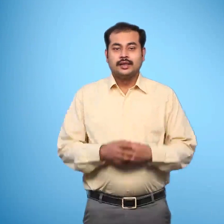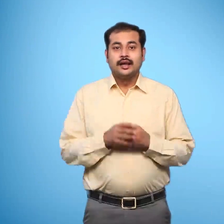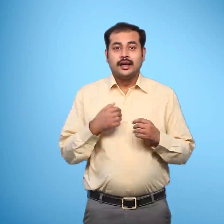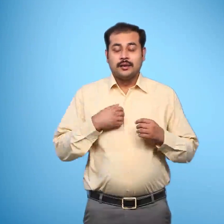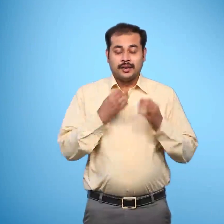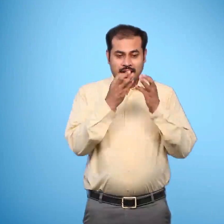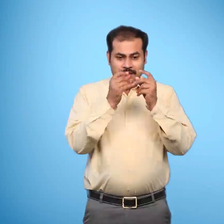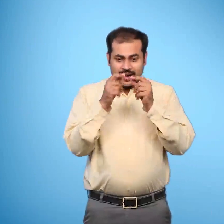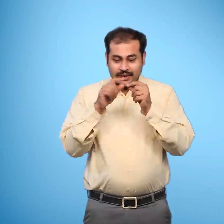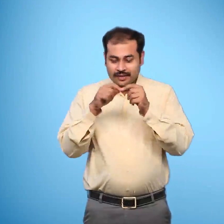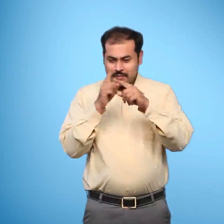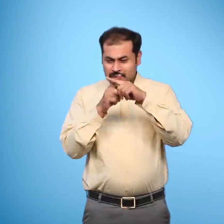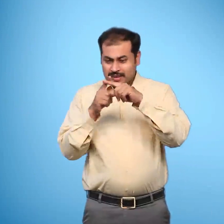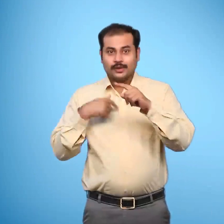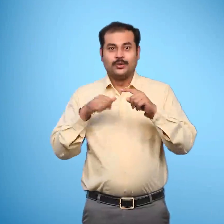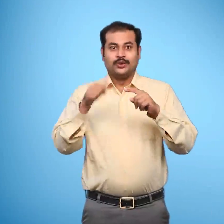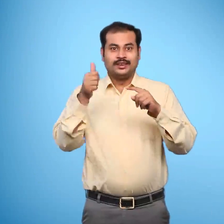Add our points.